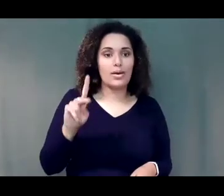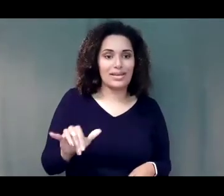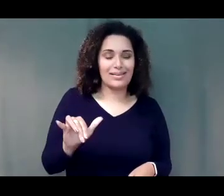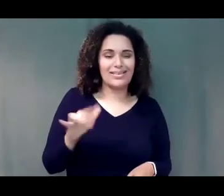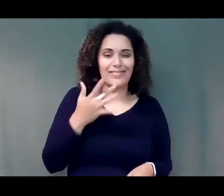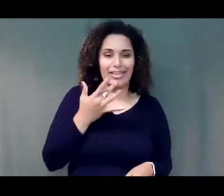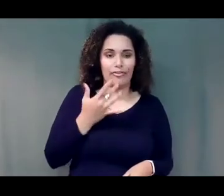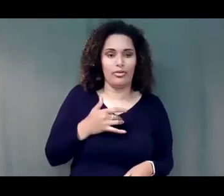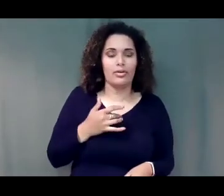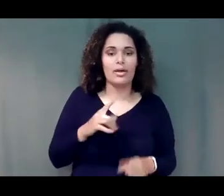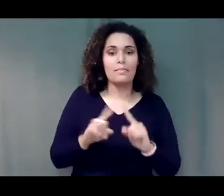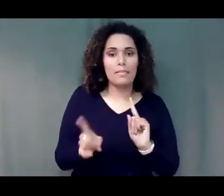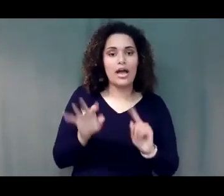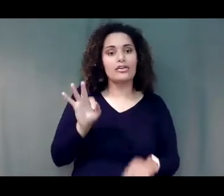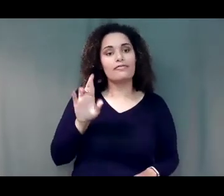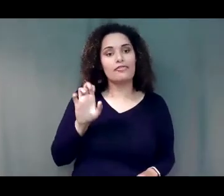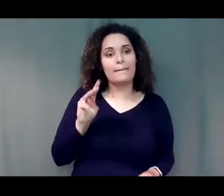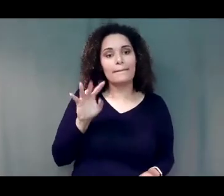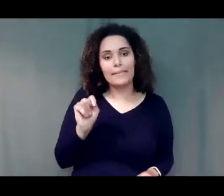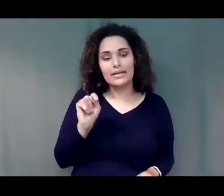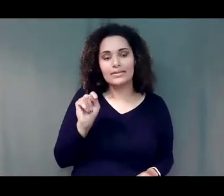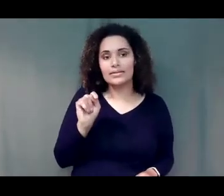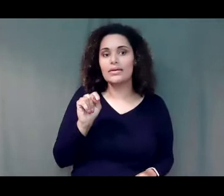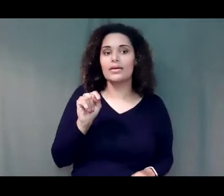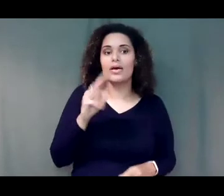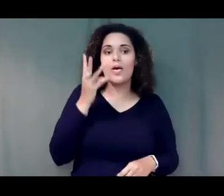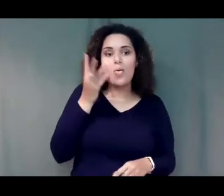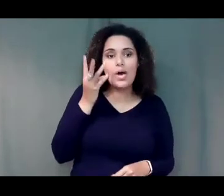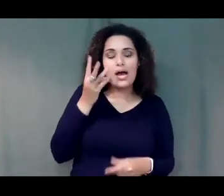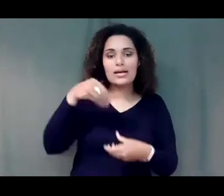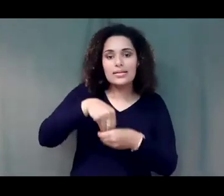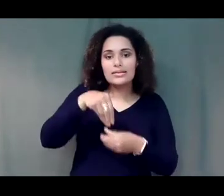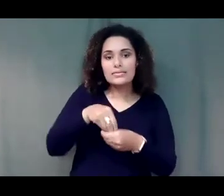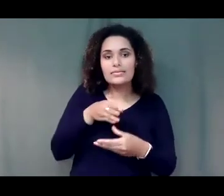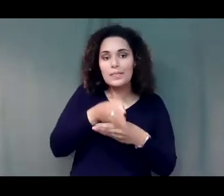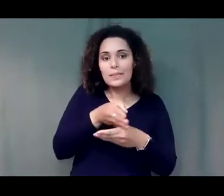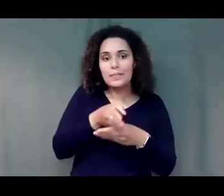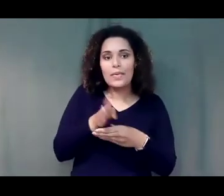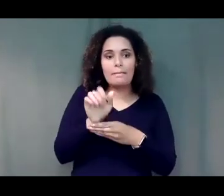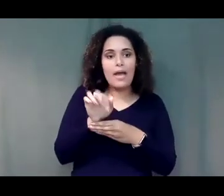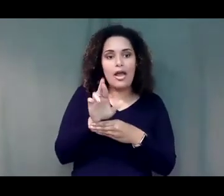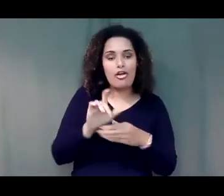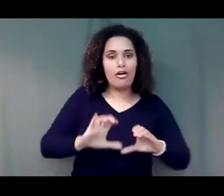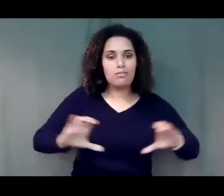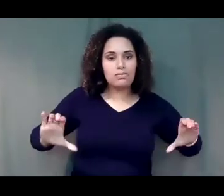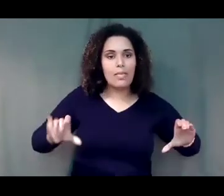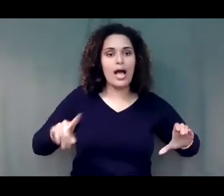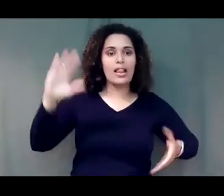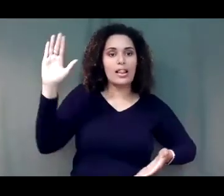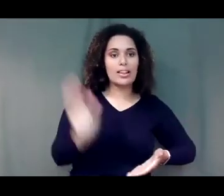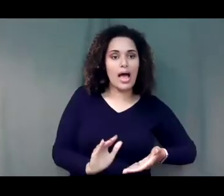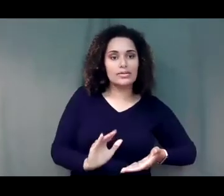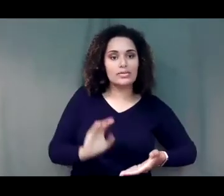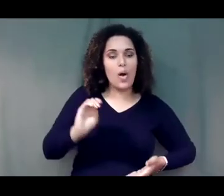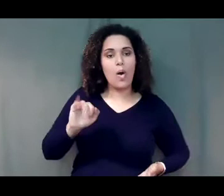Strangely, when you ferment a wine in barrel, you actually get a lot less oakiness than you would if